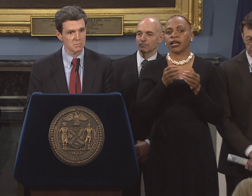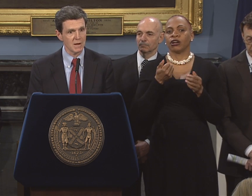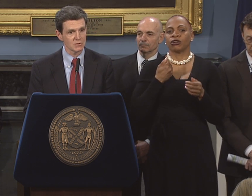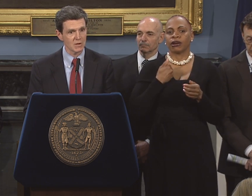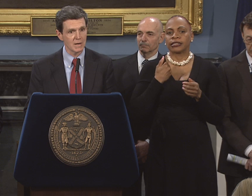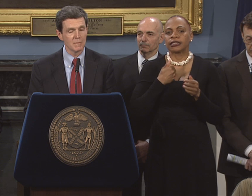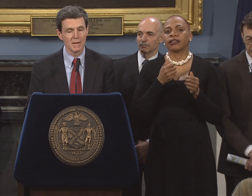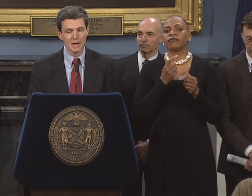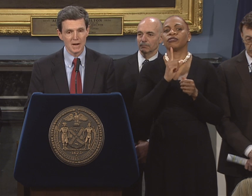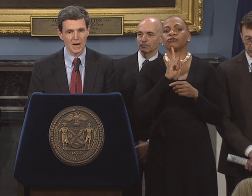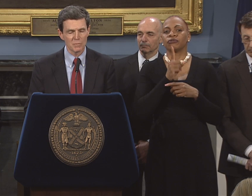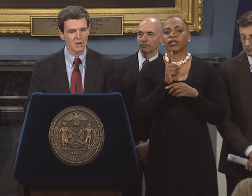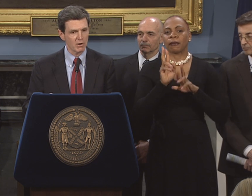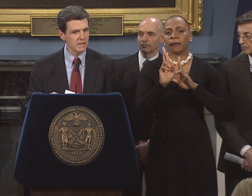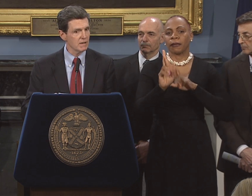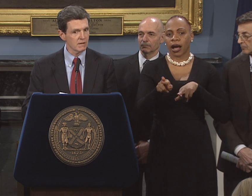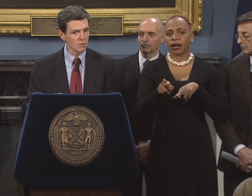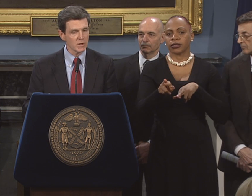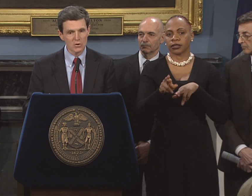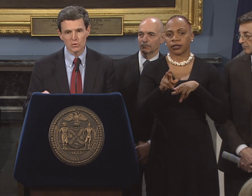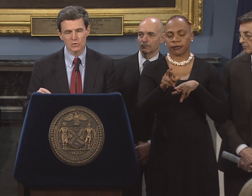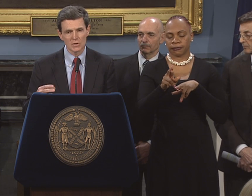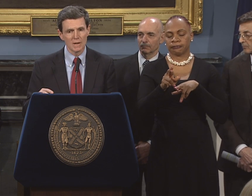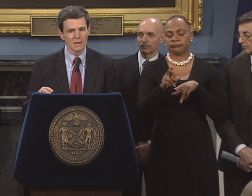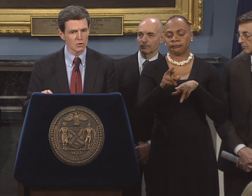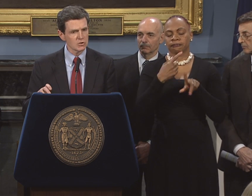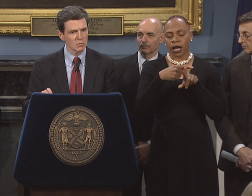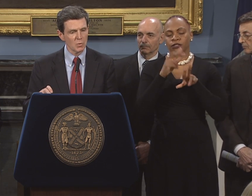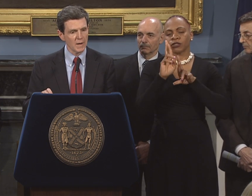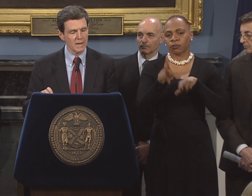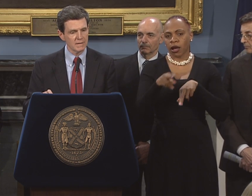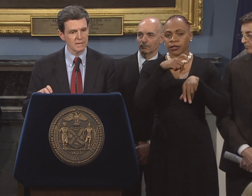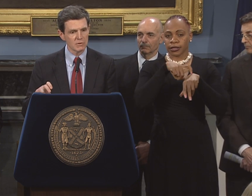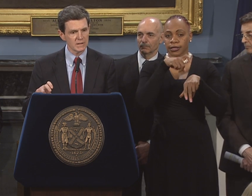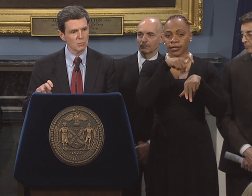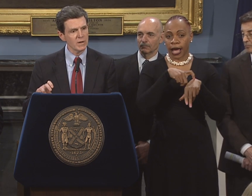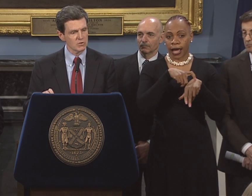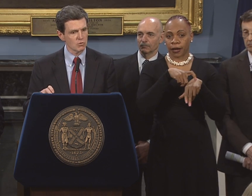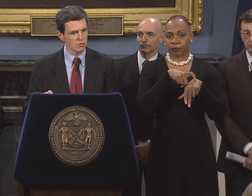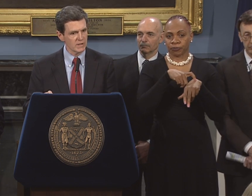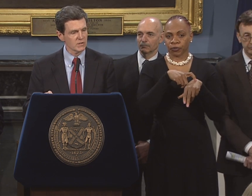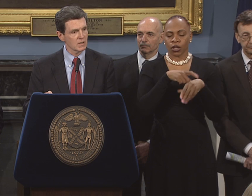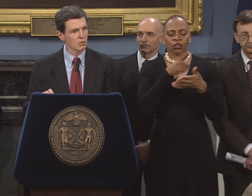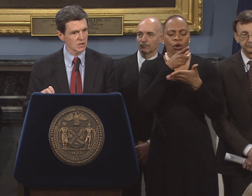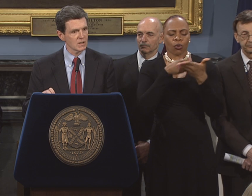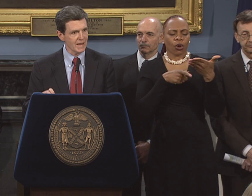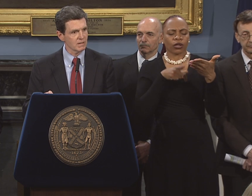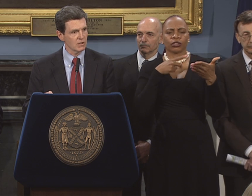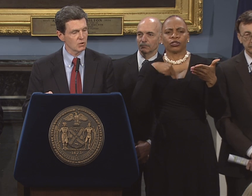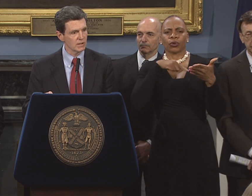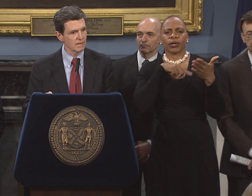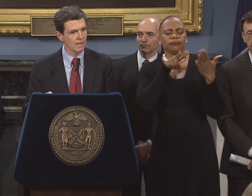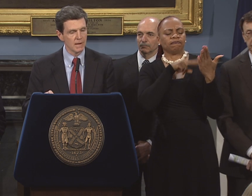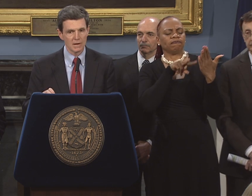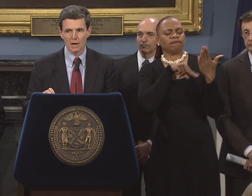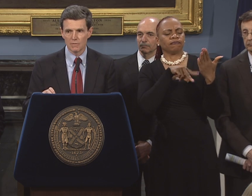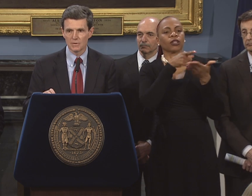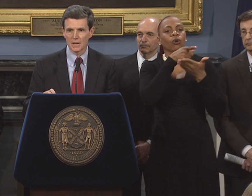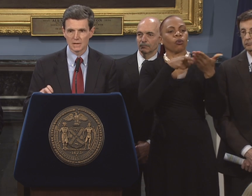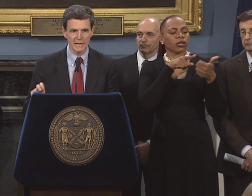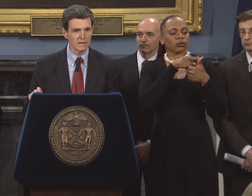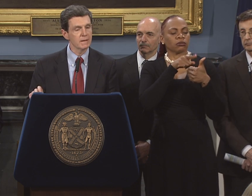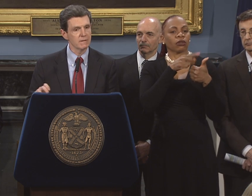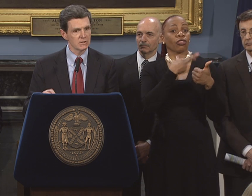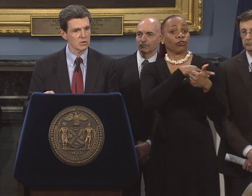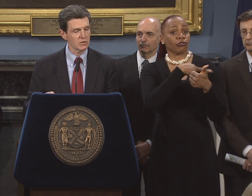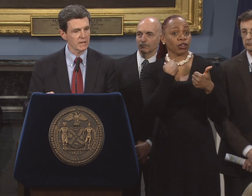positive response time. The criteria we use looks at really what is the risk or the likelihood of